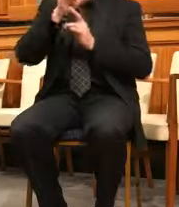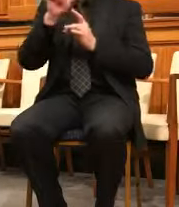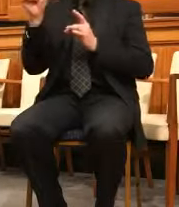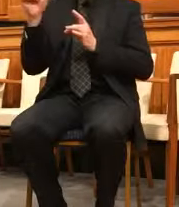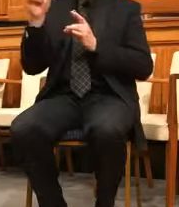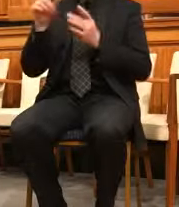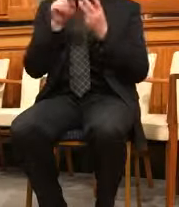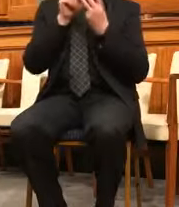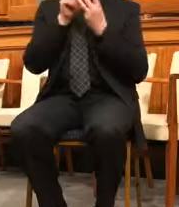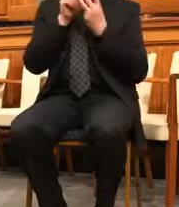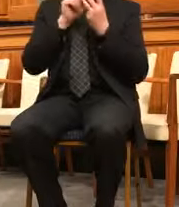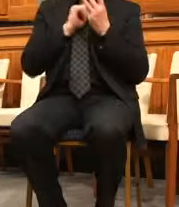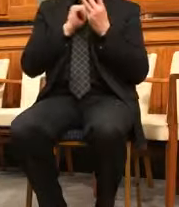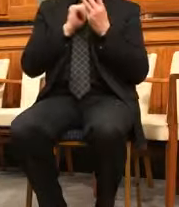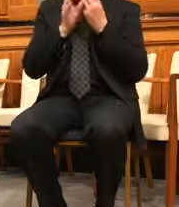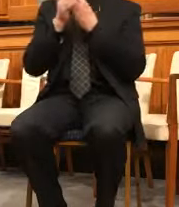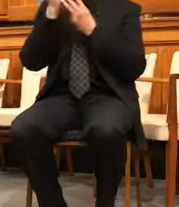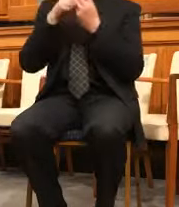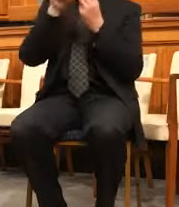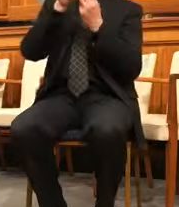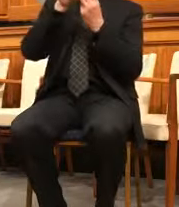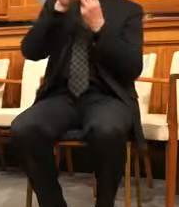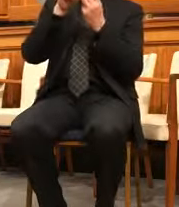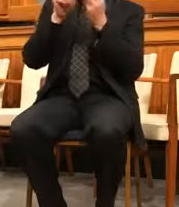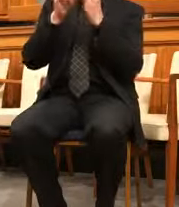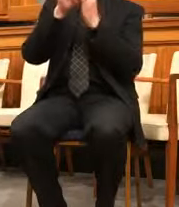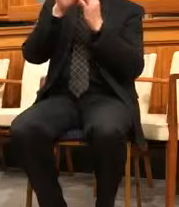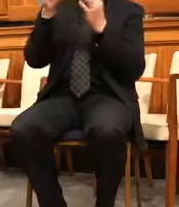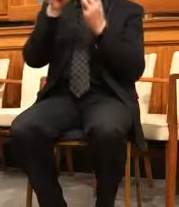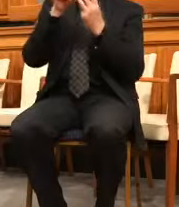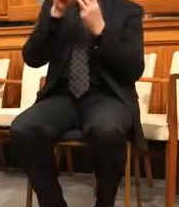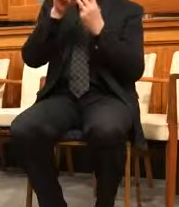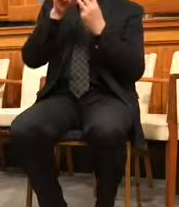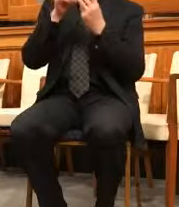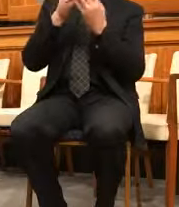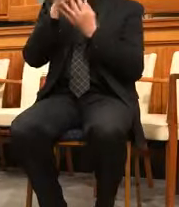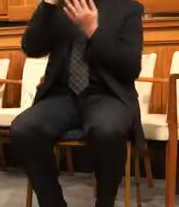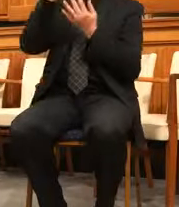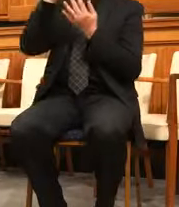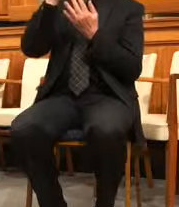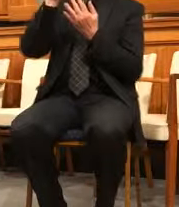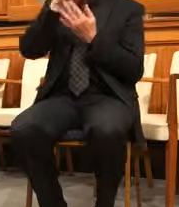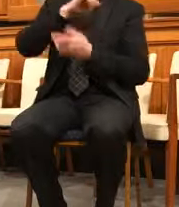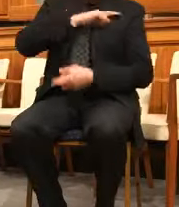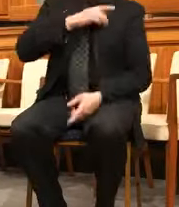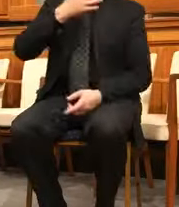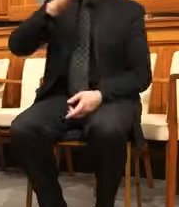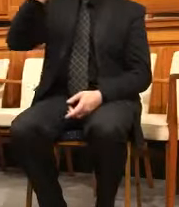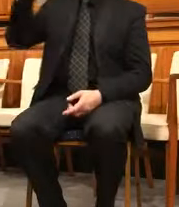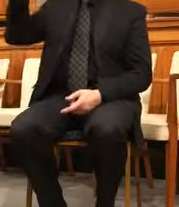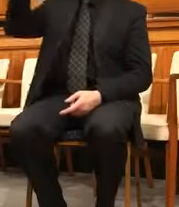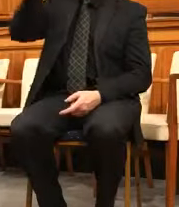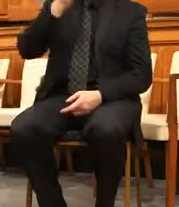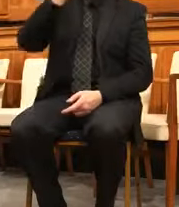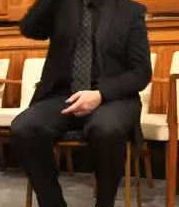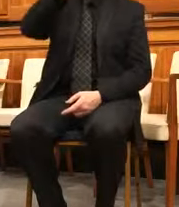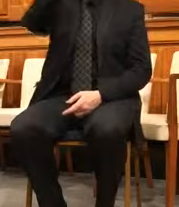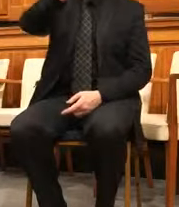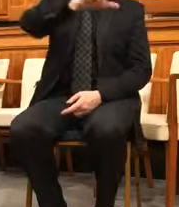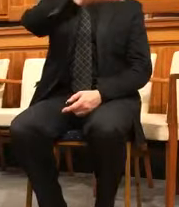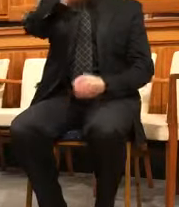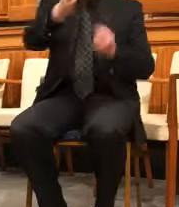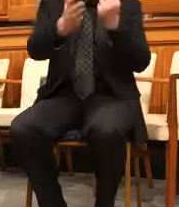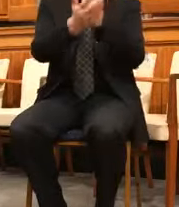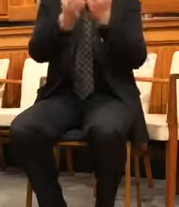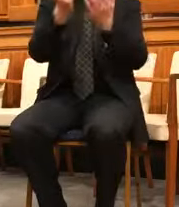Jesus Christ, our Lord and Saviour, who came and suffered and died for sinners and made an atonement for his